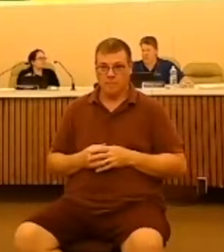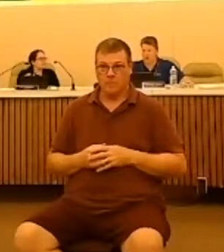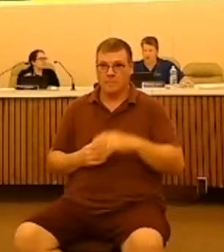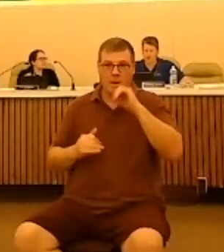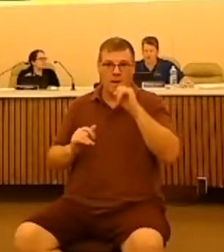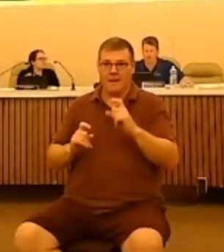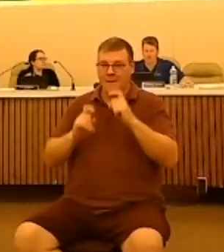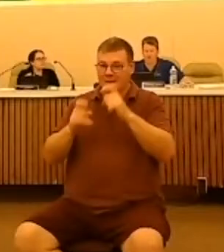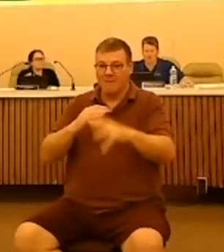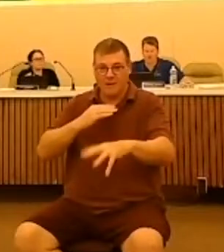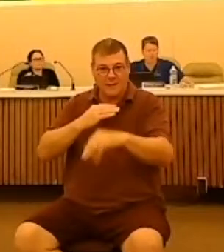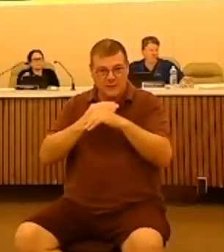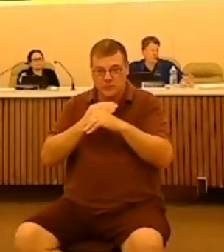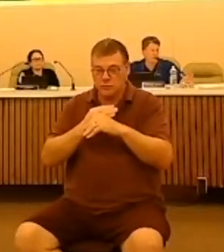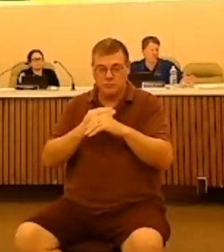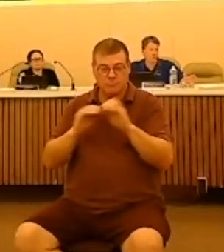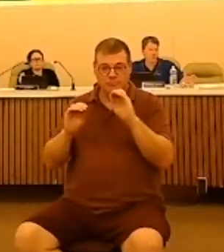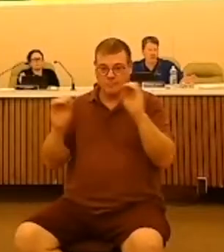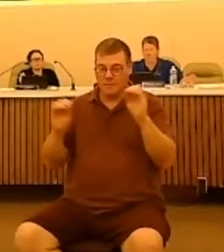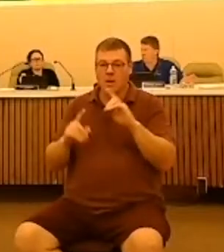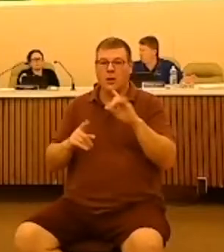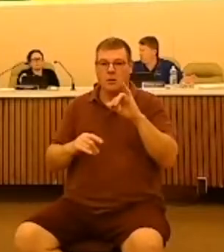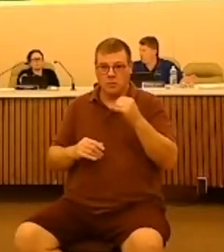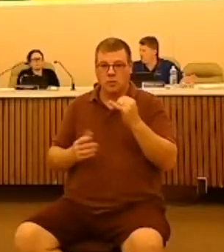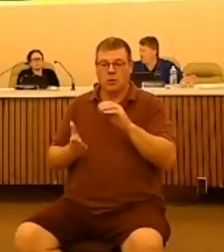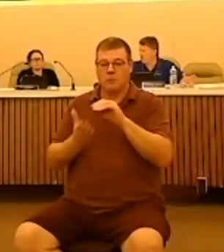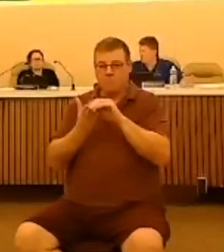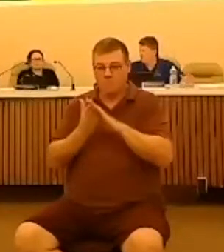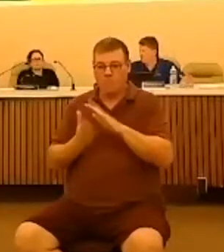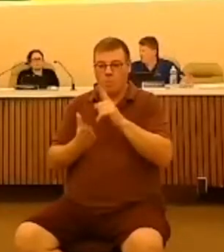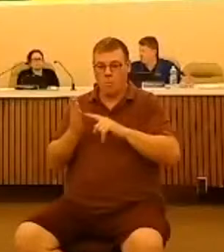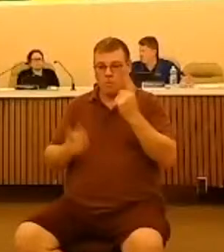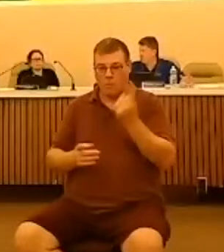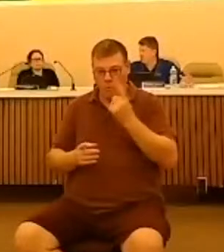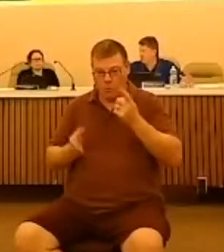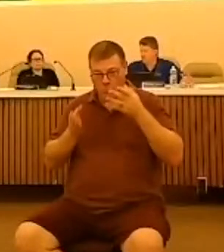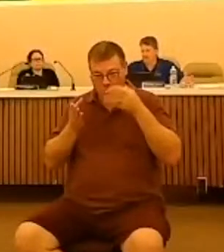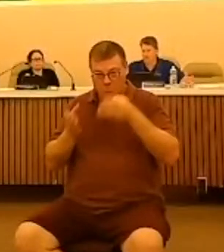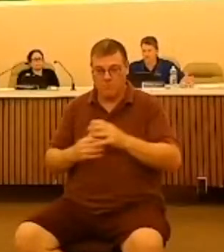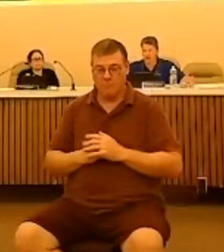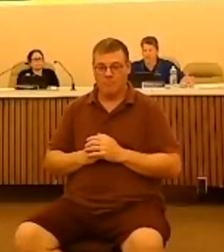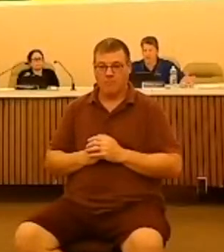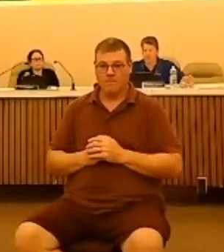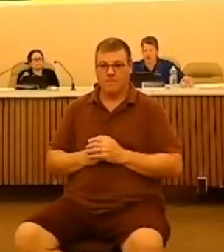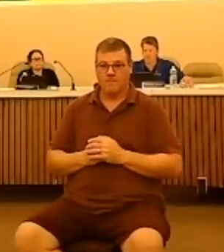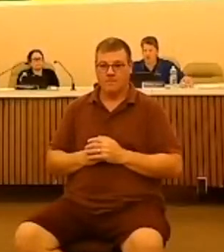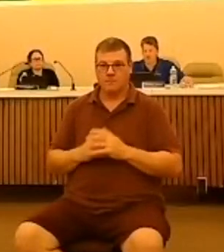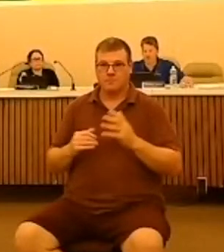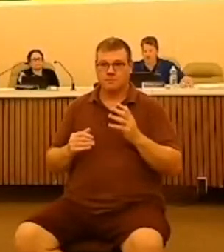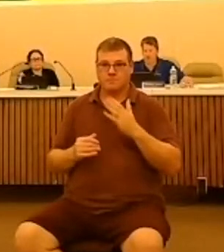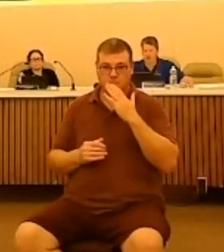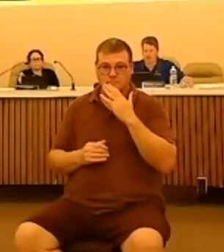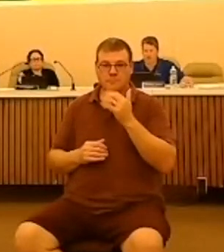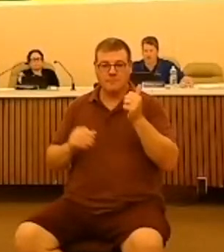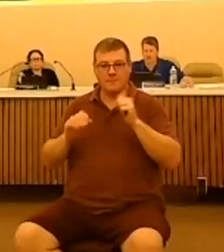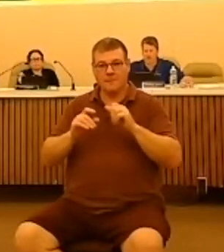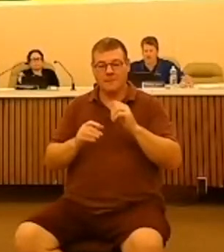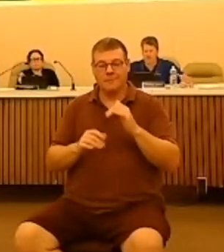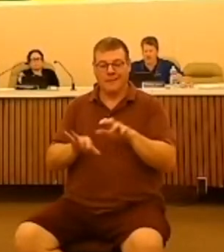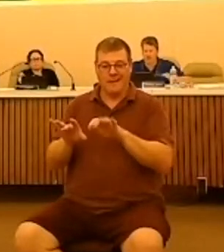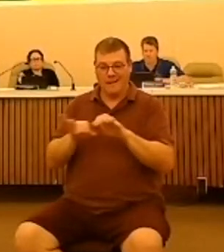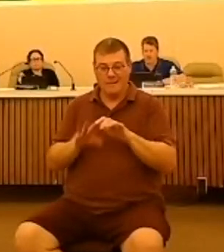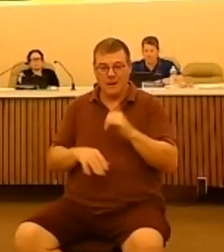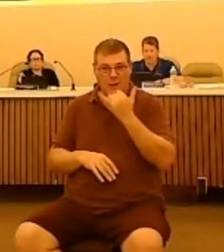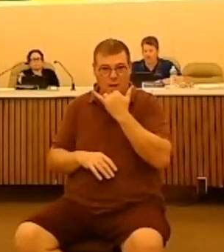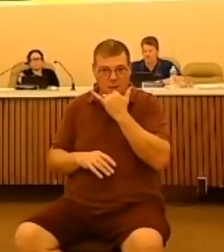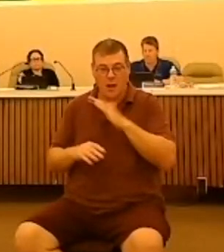giving them any additional authority. We're just putting back what was always there. It was just for lack of a better way to put it, a clerical error on